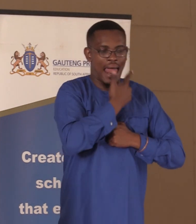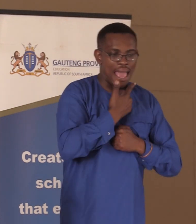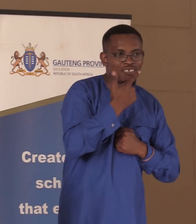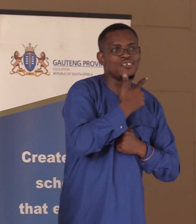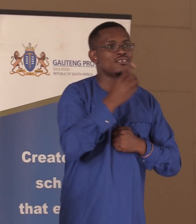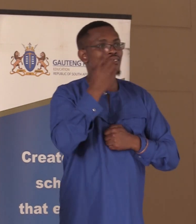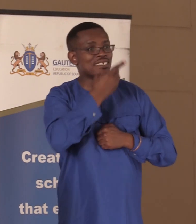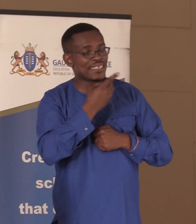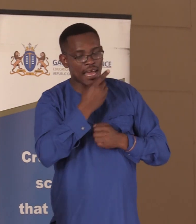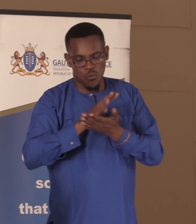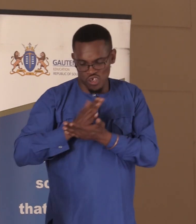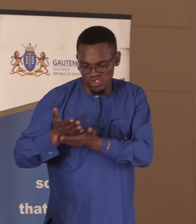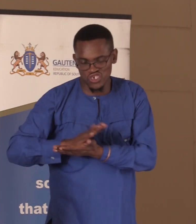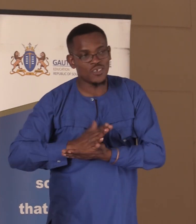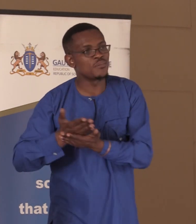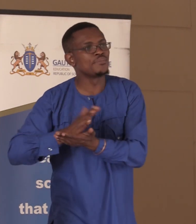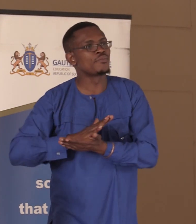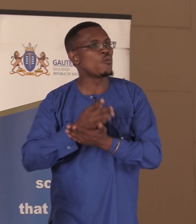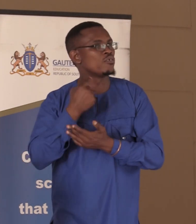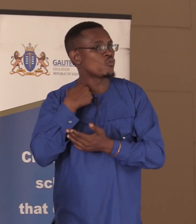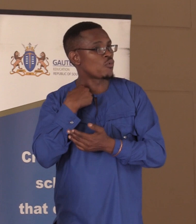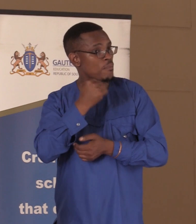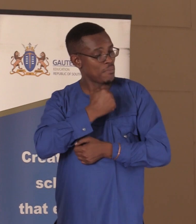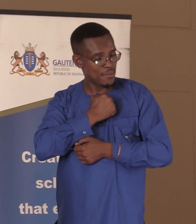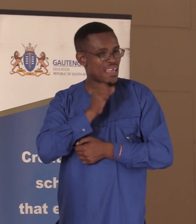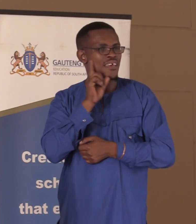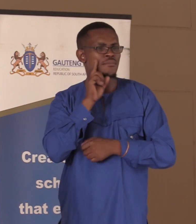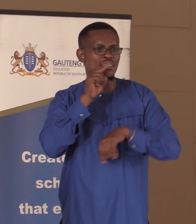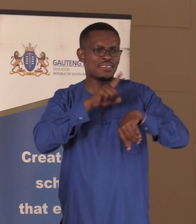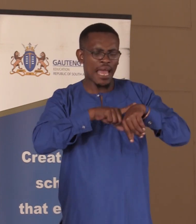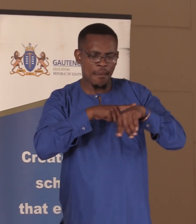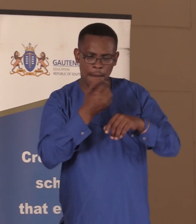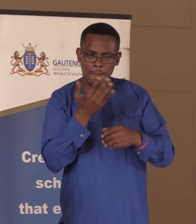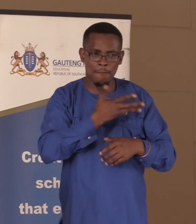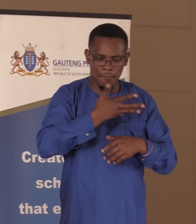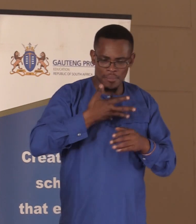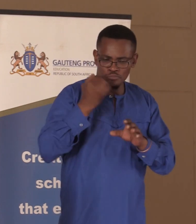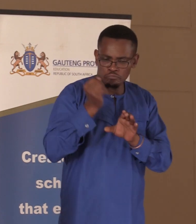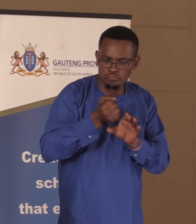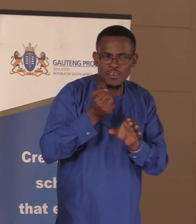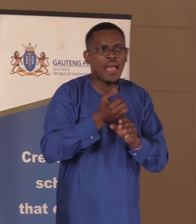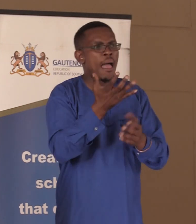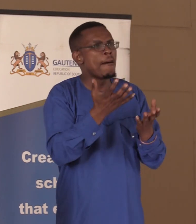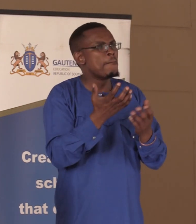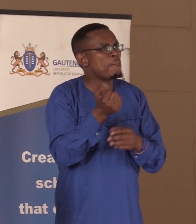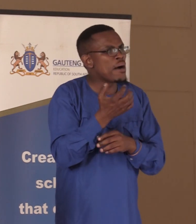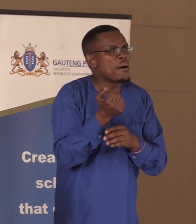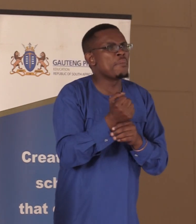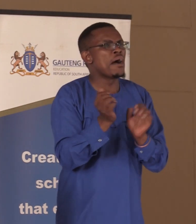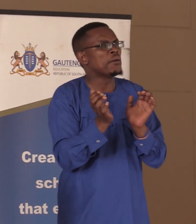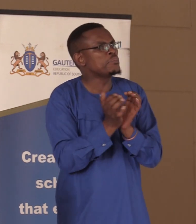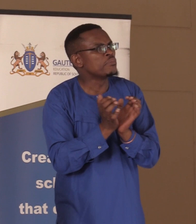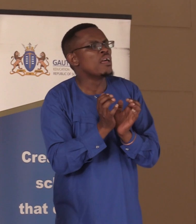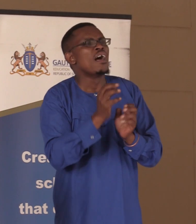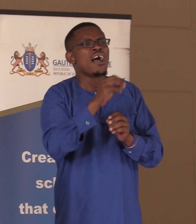for dinner. Therefore, every time when my mom prepared pap and spinach or